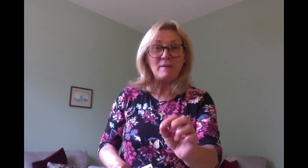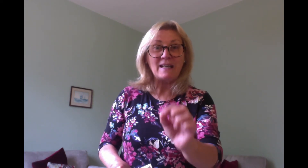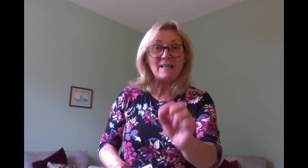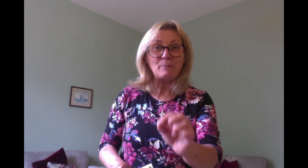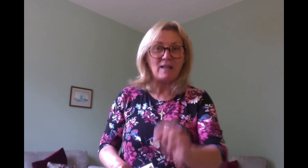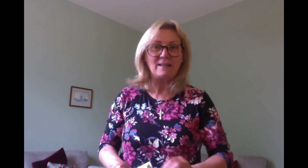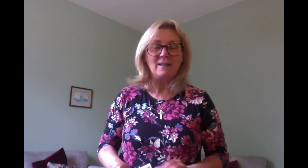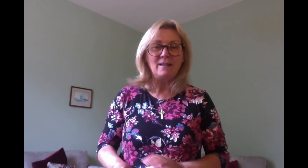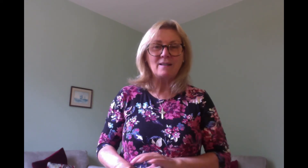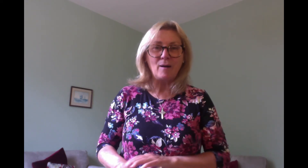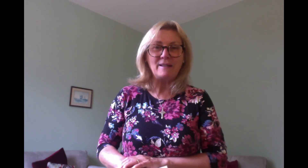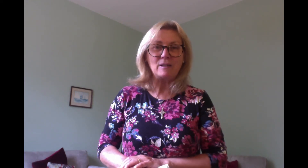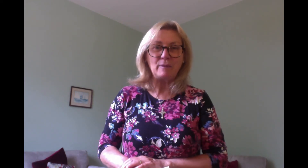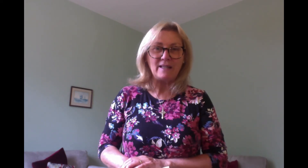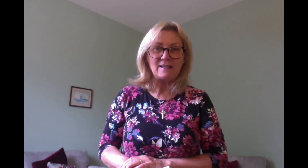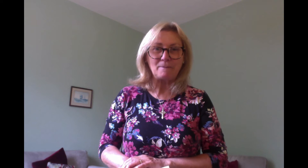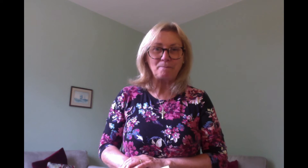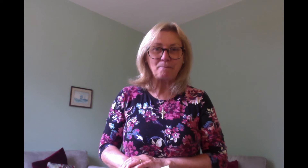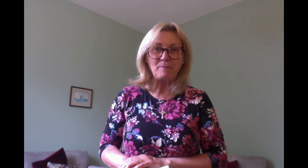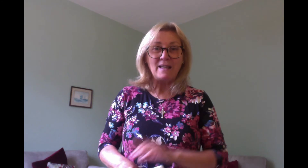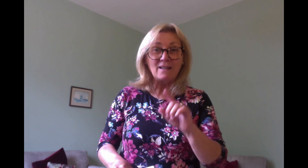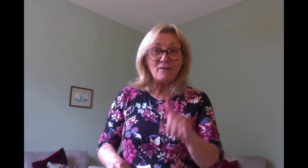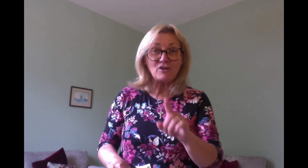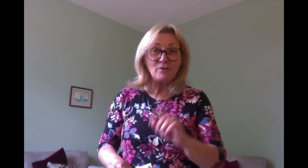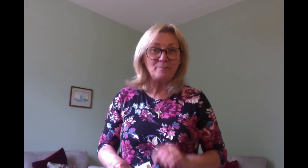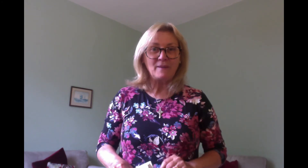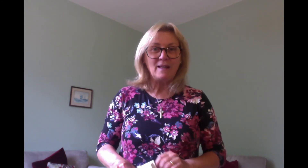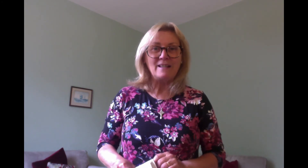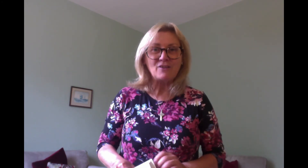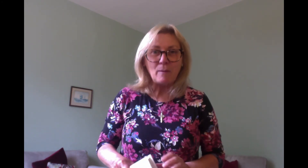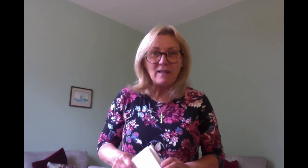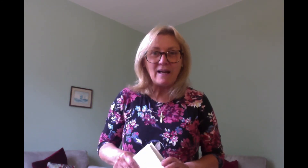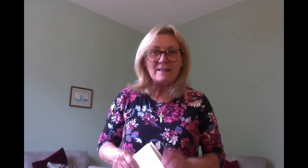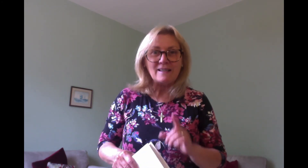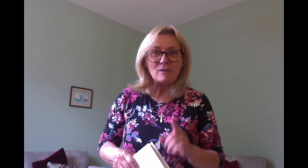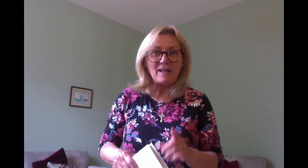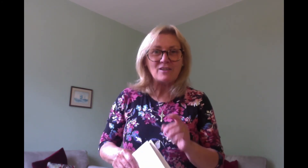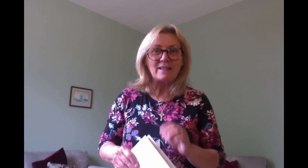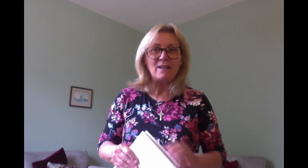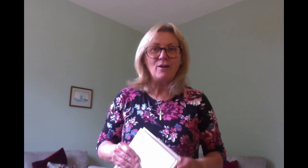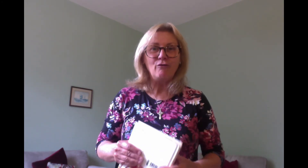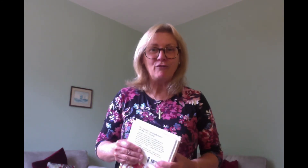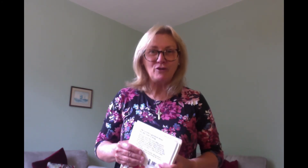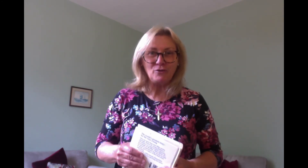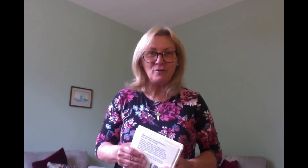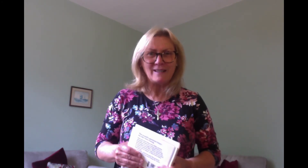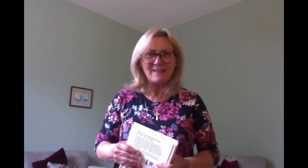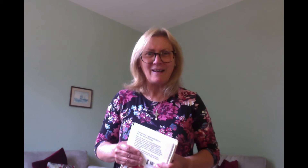his plan come into place. He loves you and he's got a plan especially for you. Isn't that